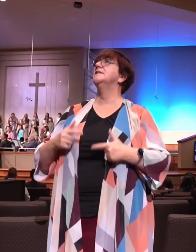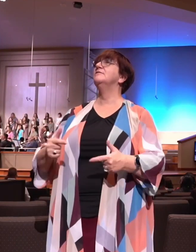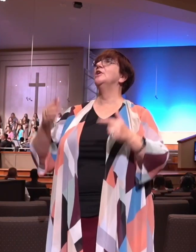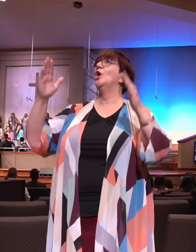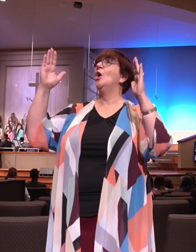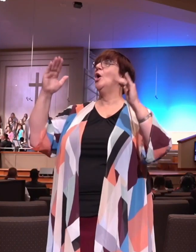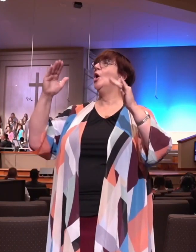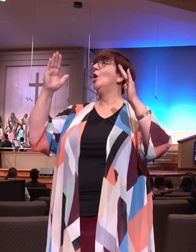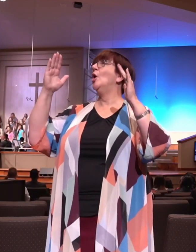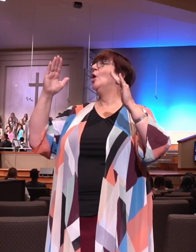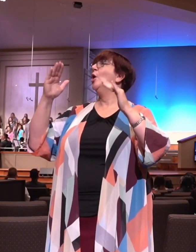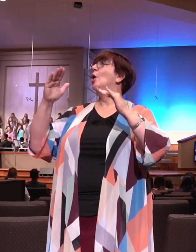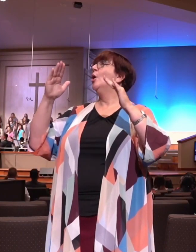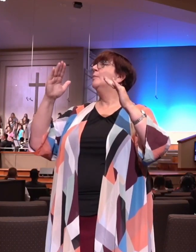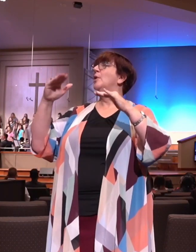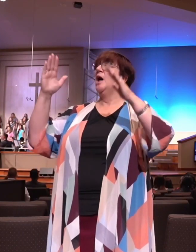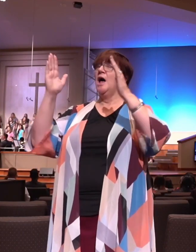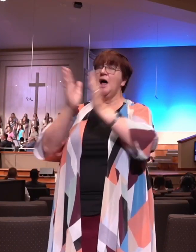hope.